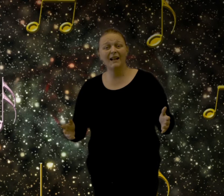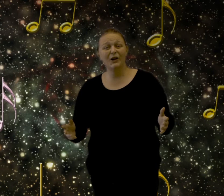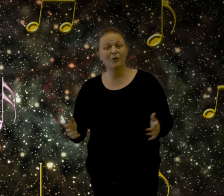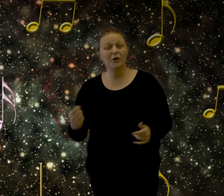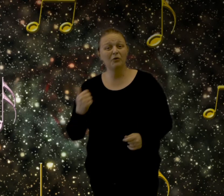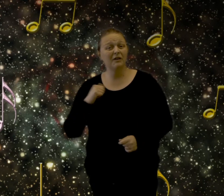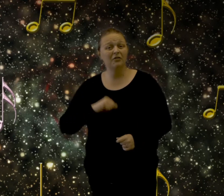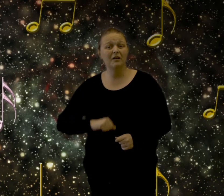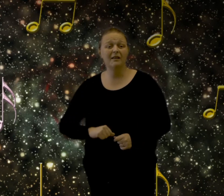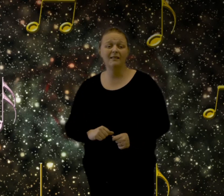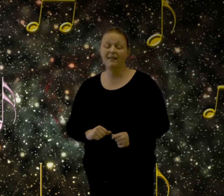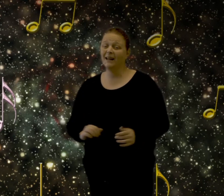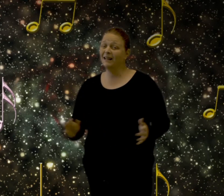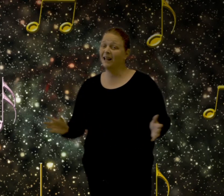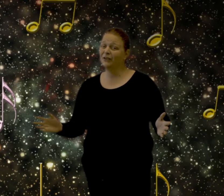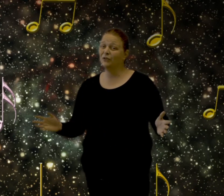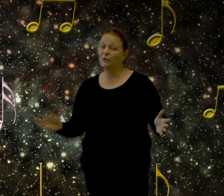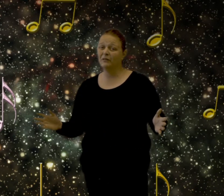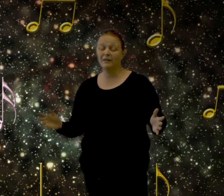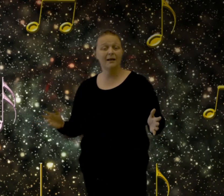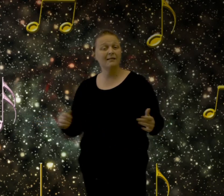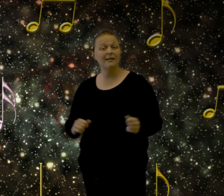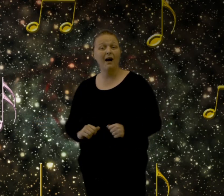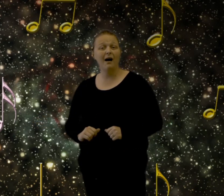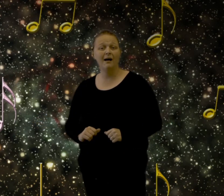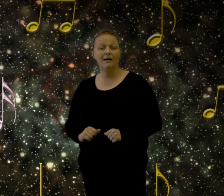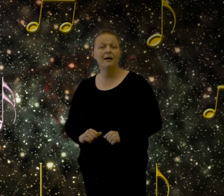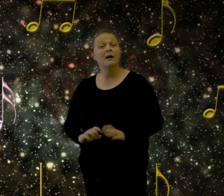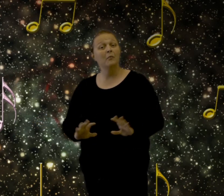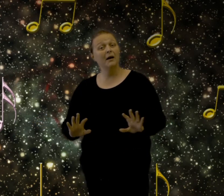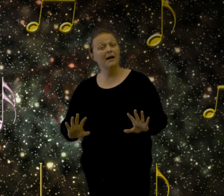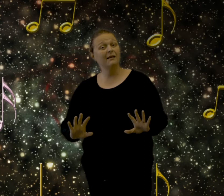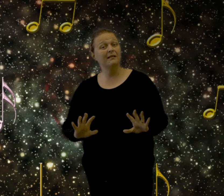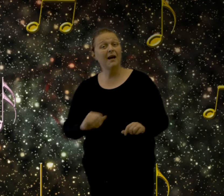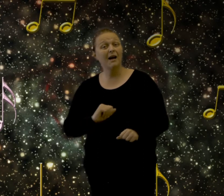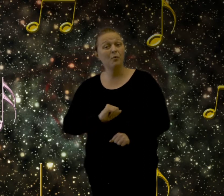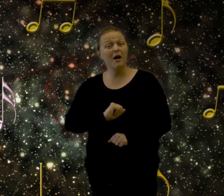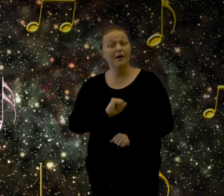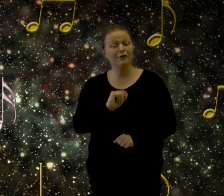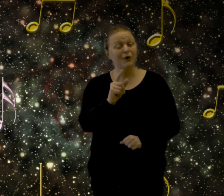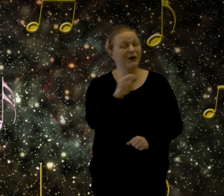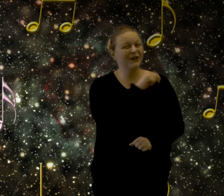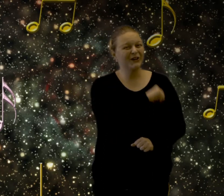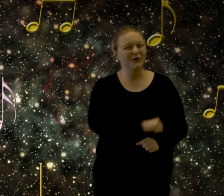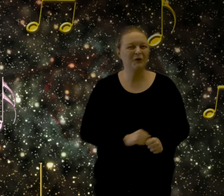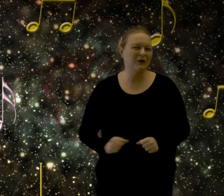Hello, musicians, I'd like to sing a song, but it's not one for you to